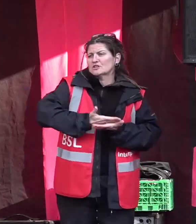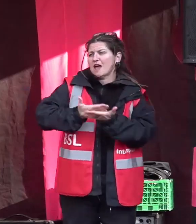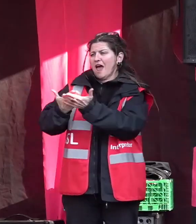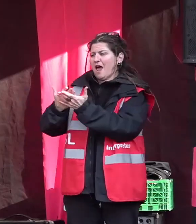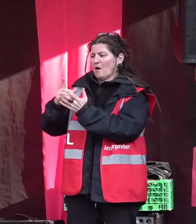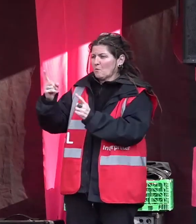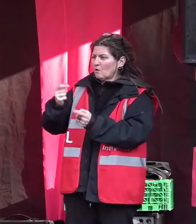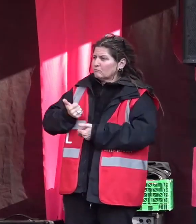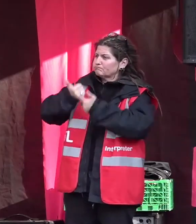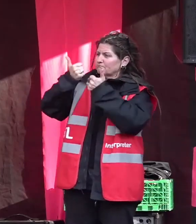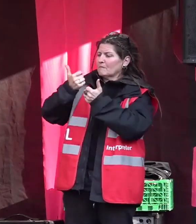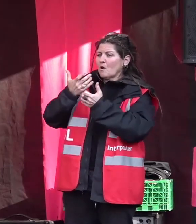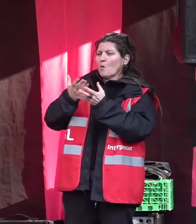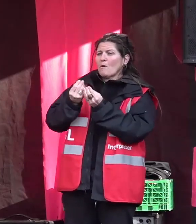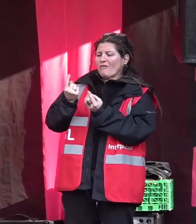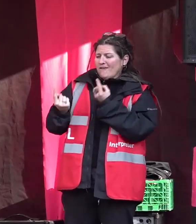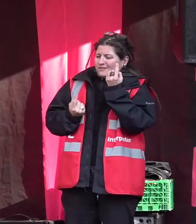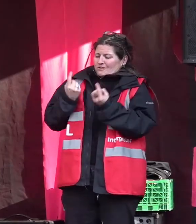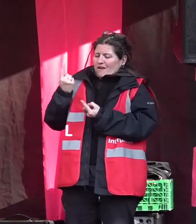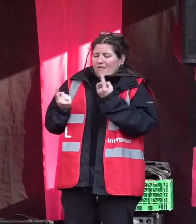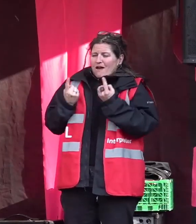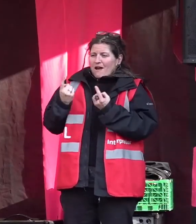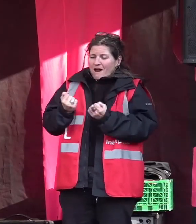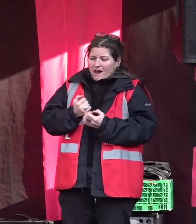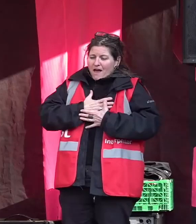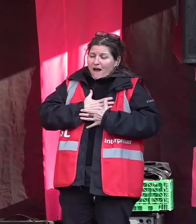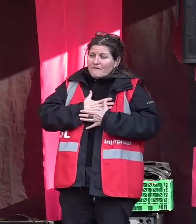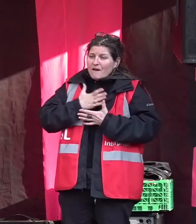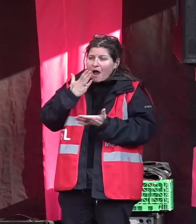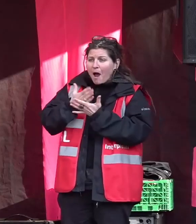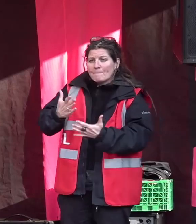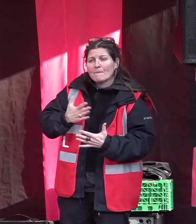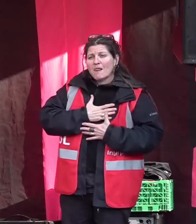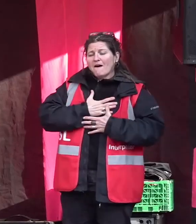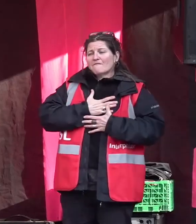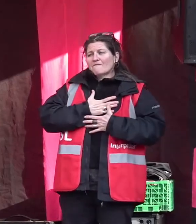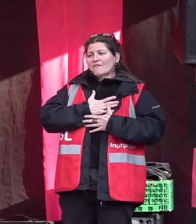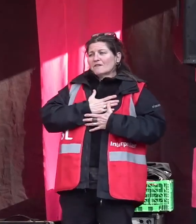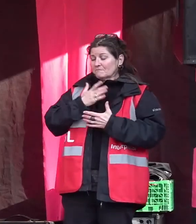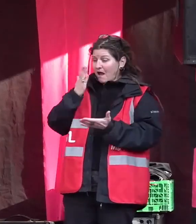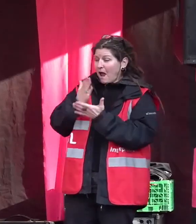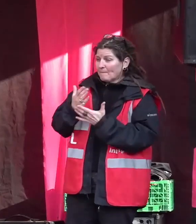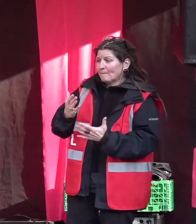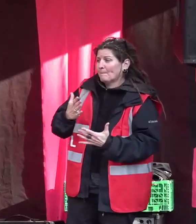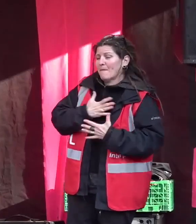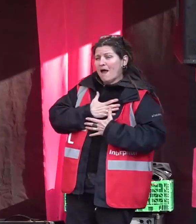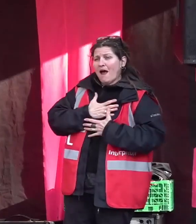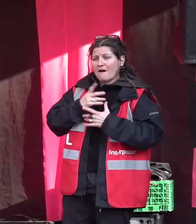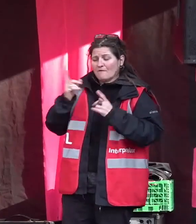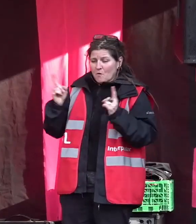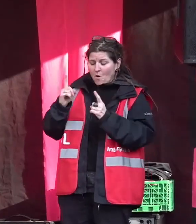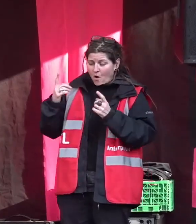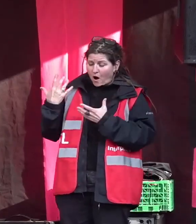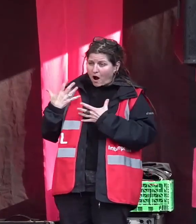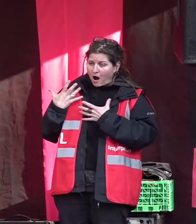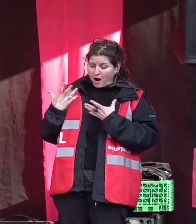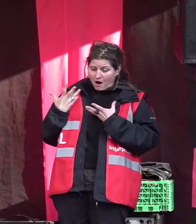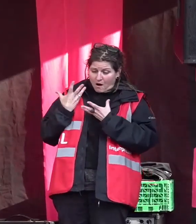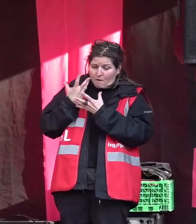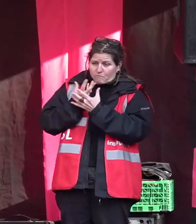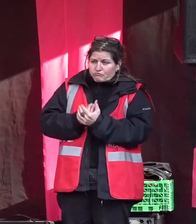with each other in our love. It is a love, it is a love that brings you